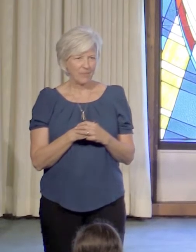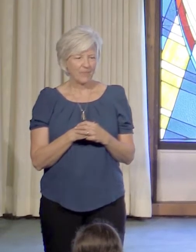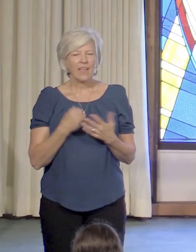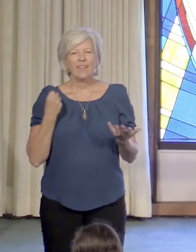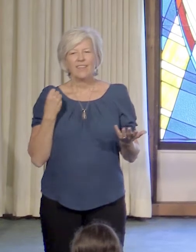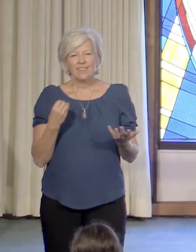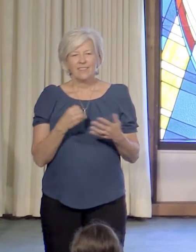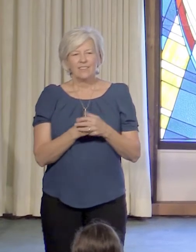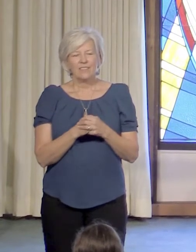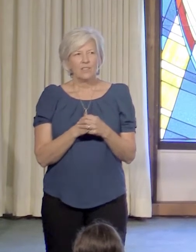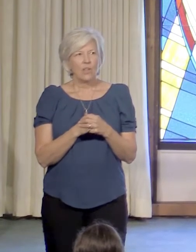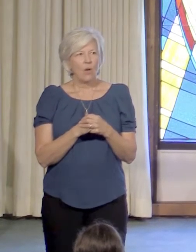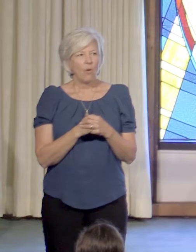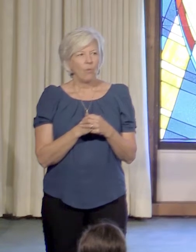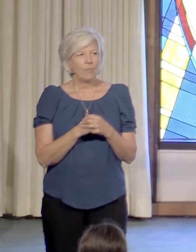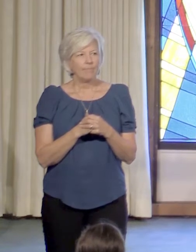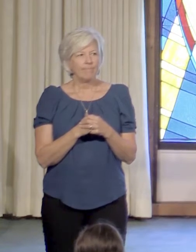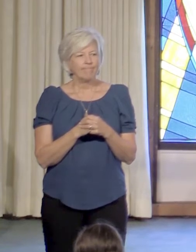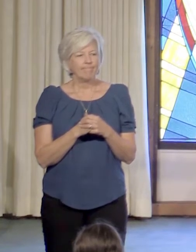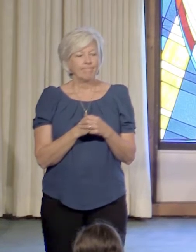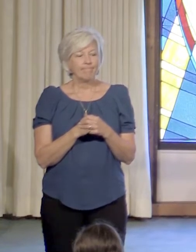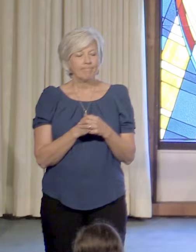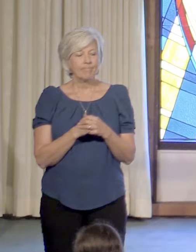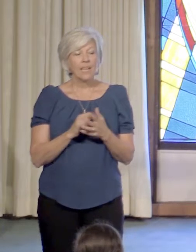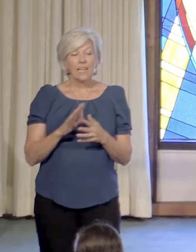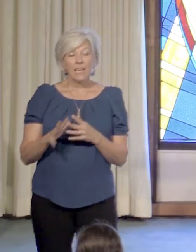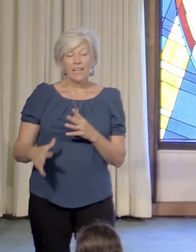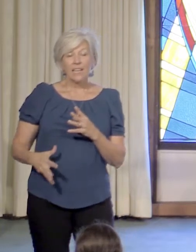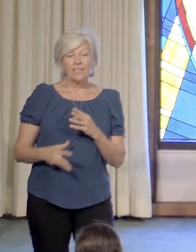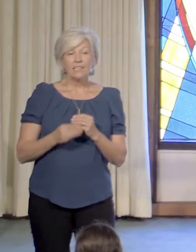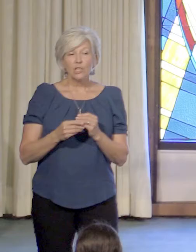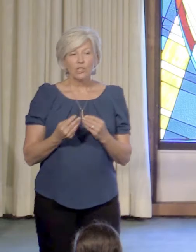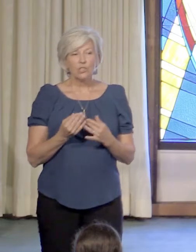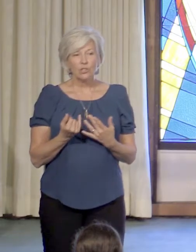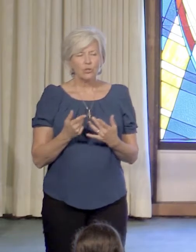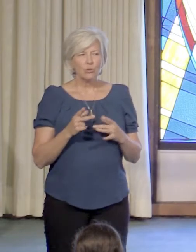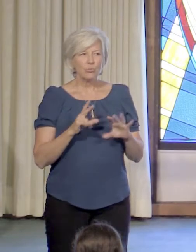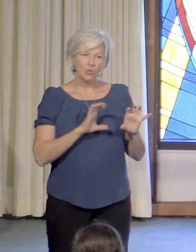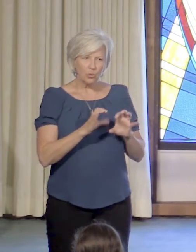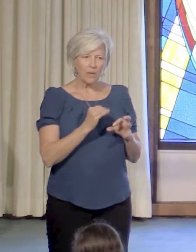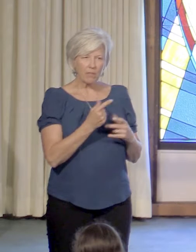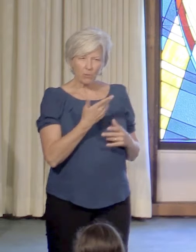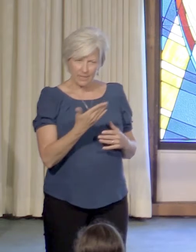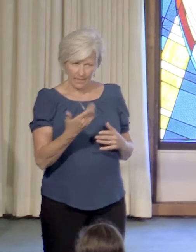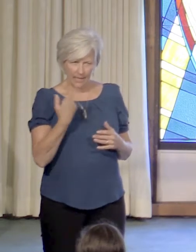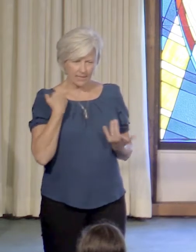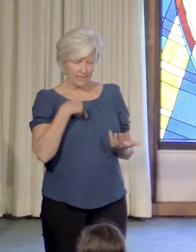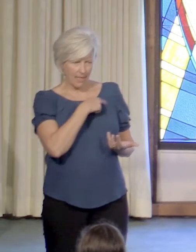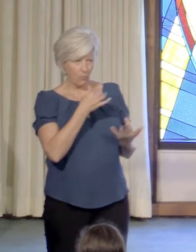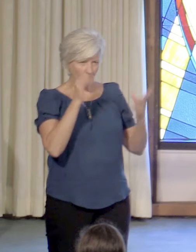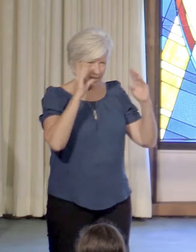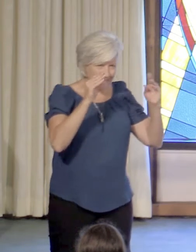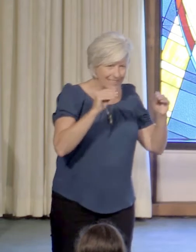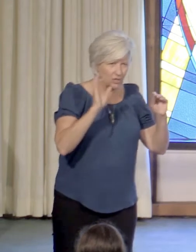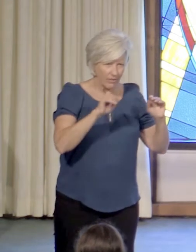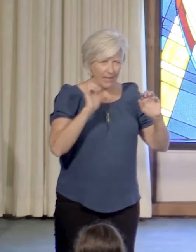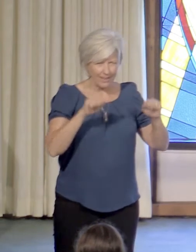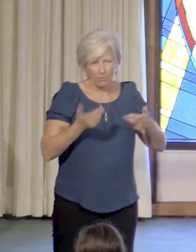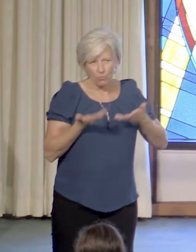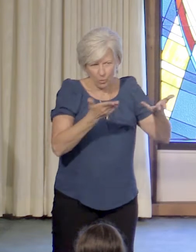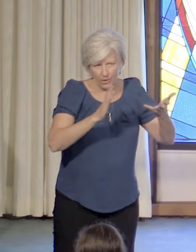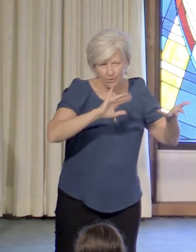So, in addition to doing those things that we teach that can bring individual joy, whether it's just you